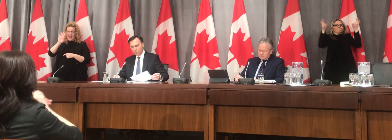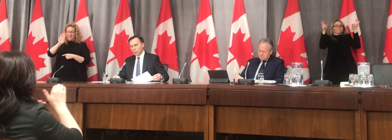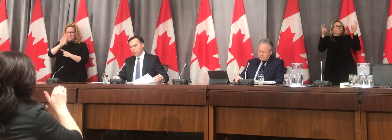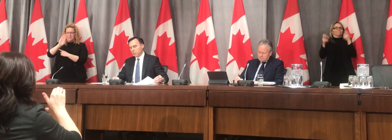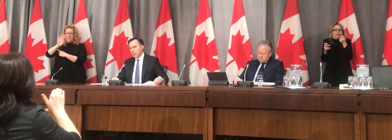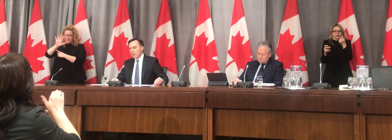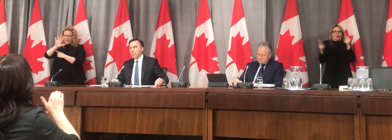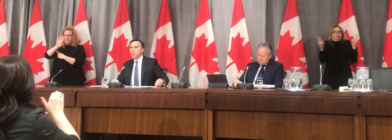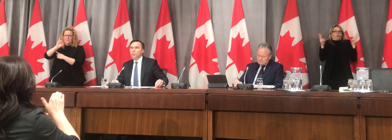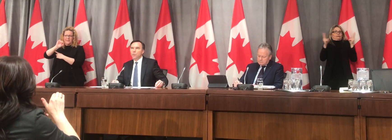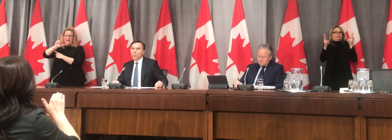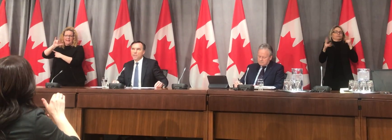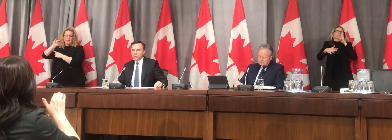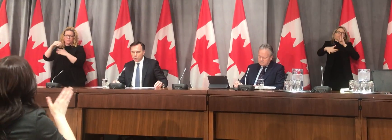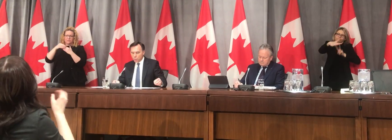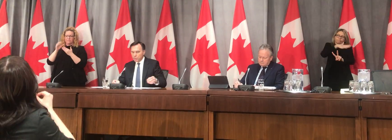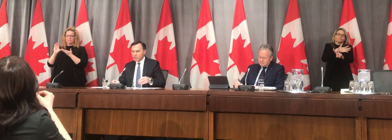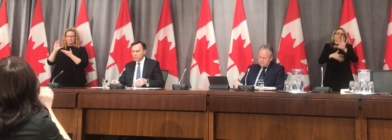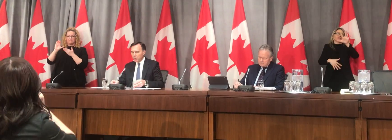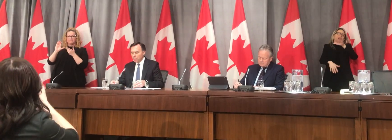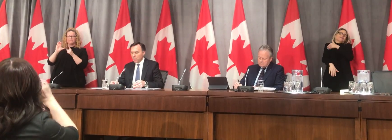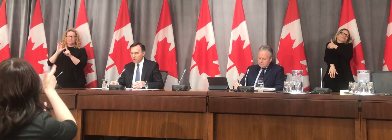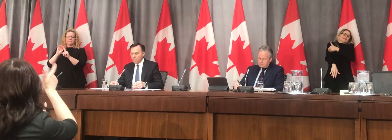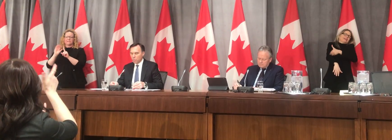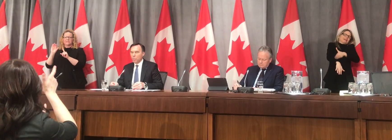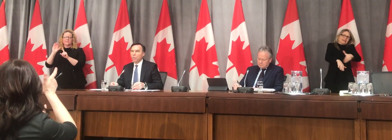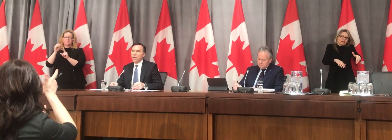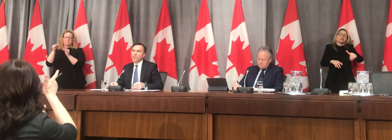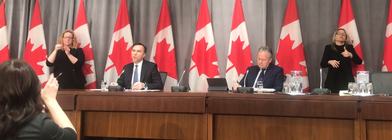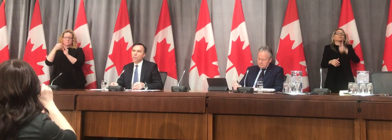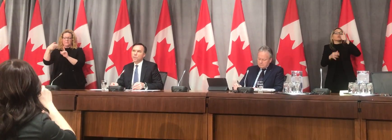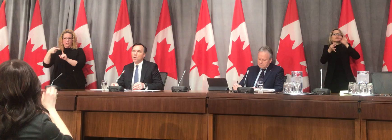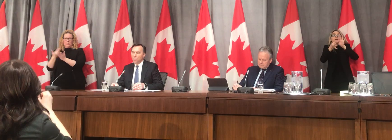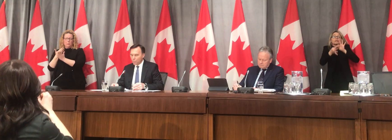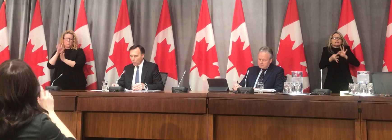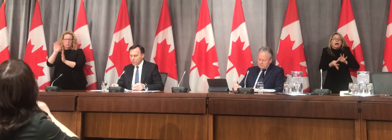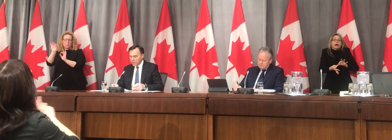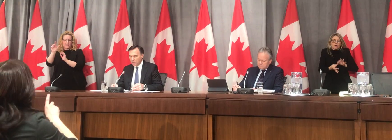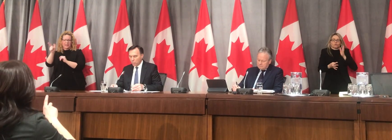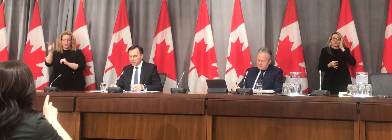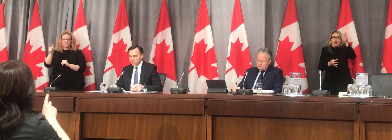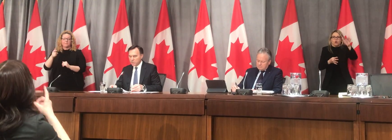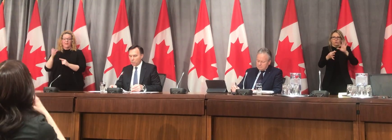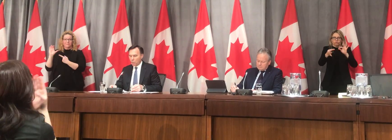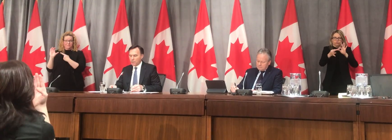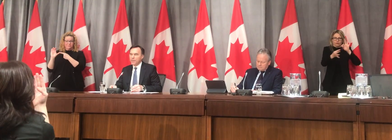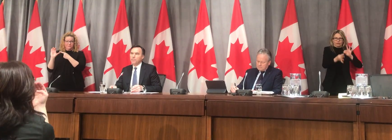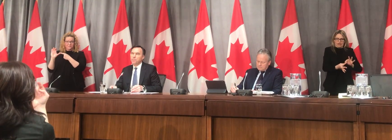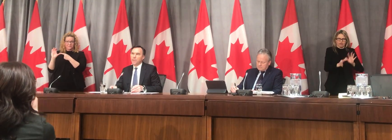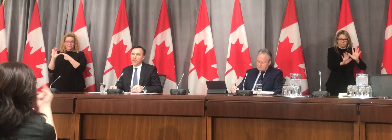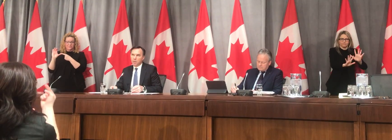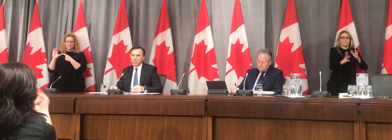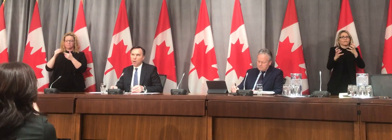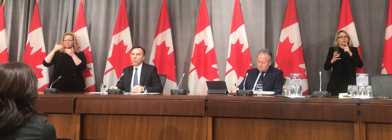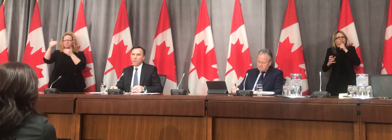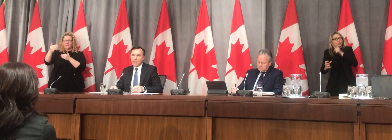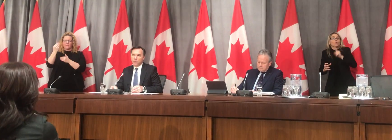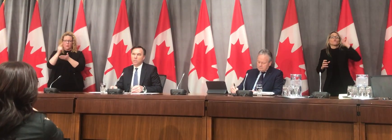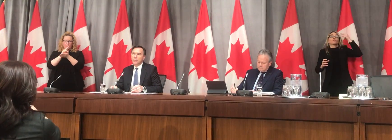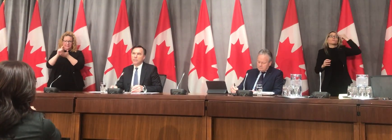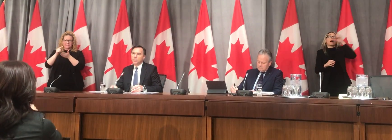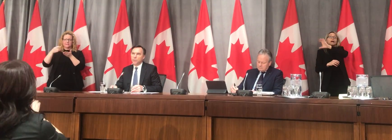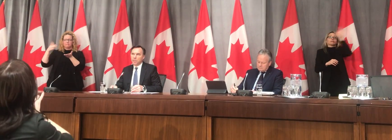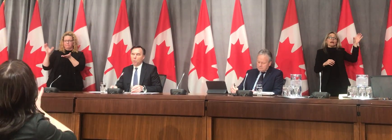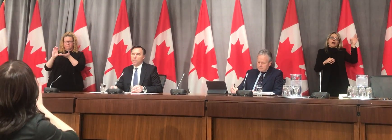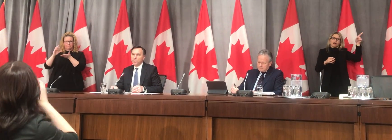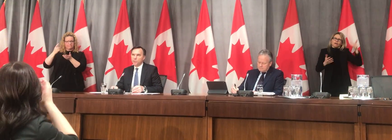come in the near future, but you can rest assured that the federal government will provide you with 14 weeks of support at a comparable